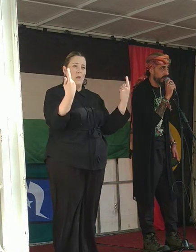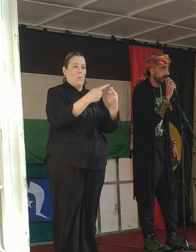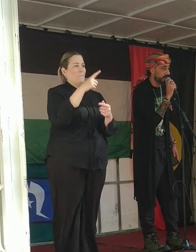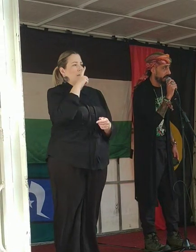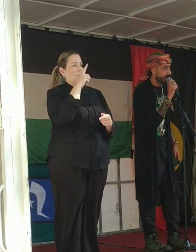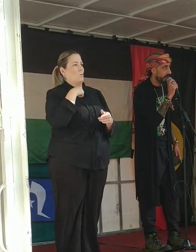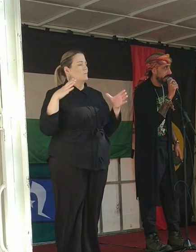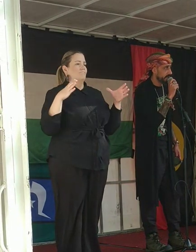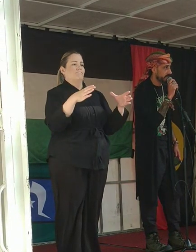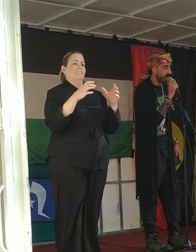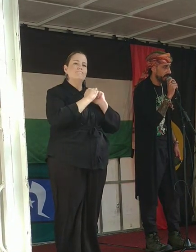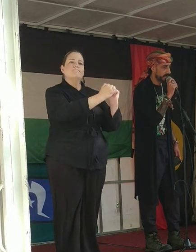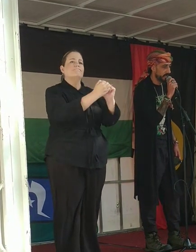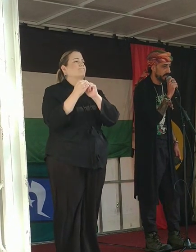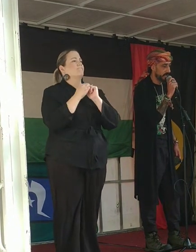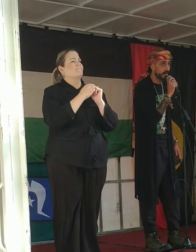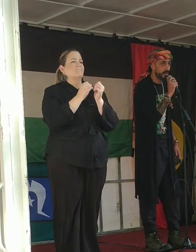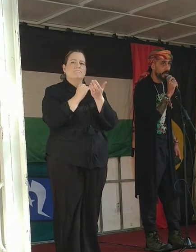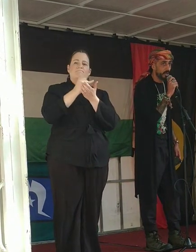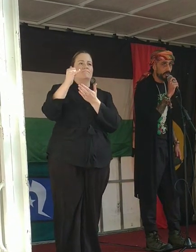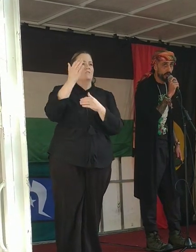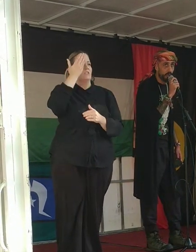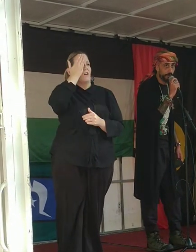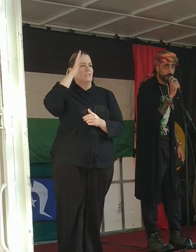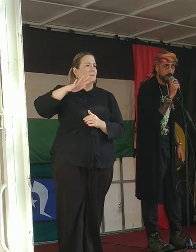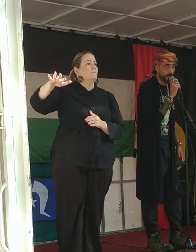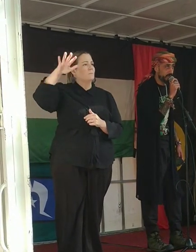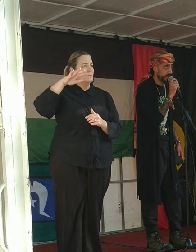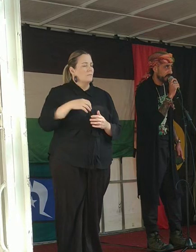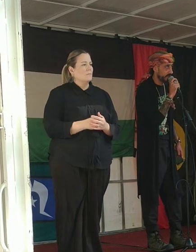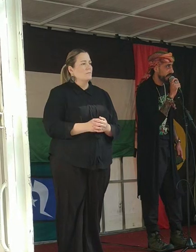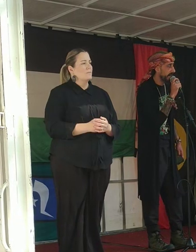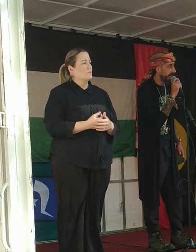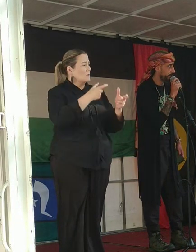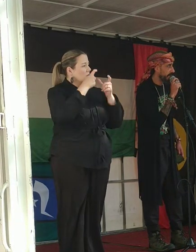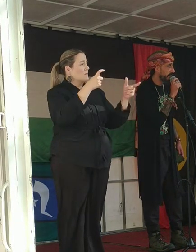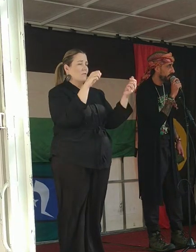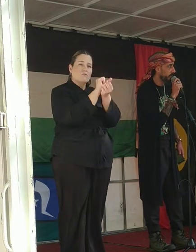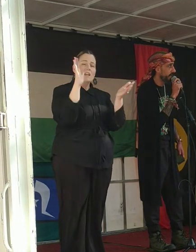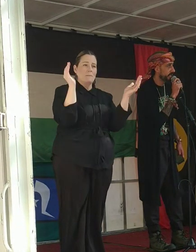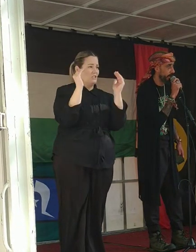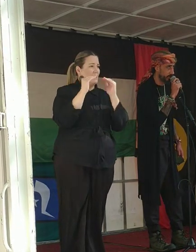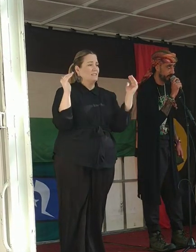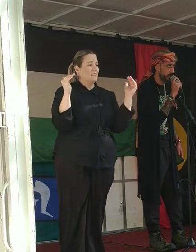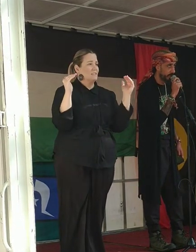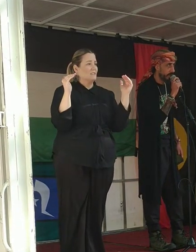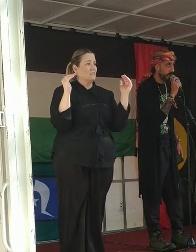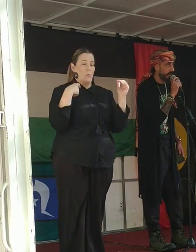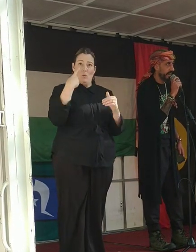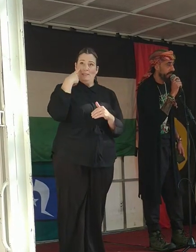all united against the Zionist entity to call for freedom and justice. They have been absolutely